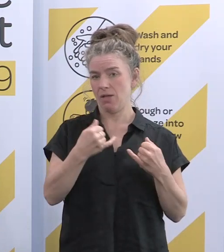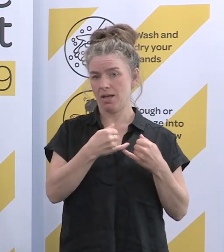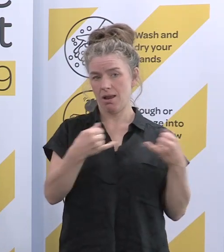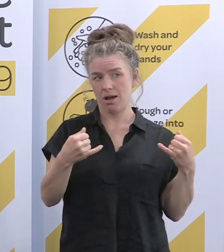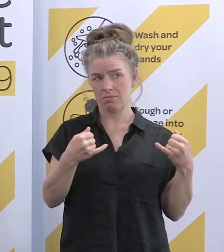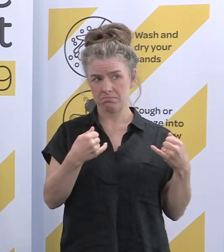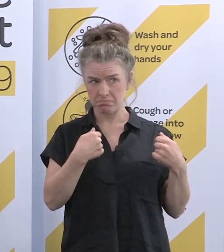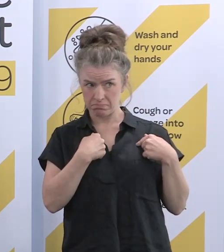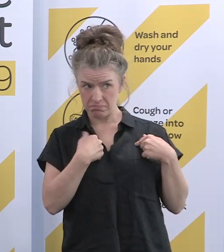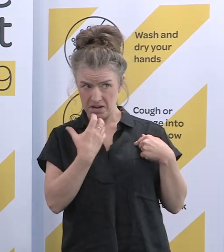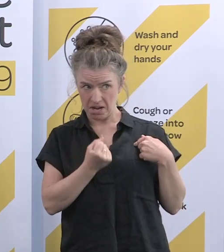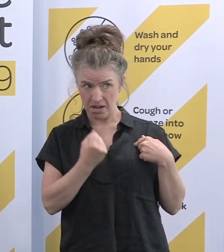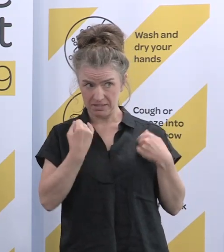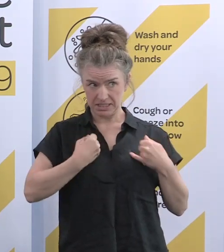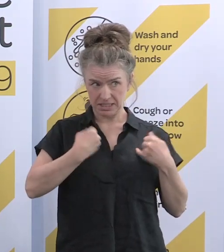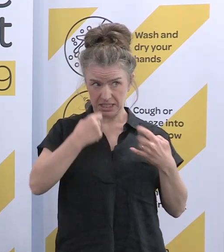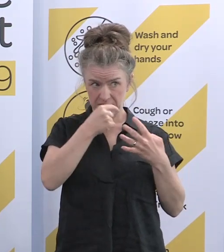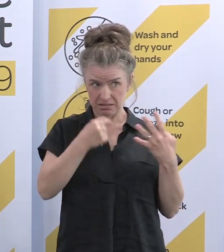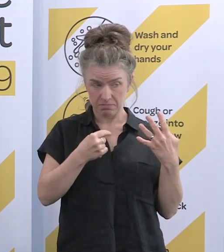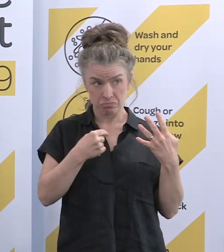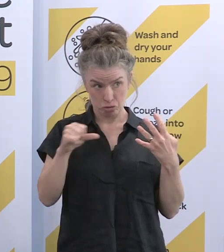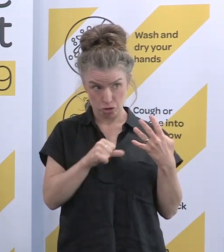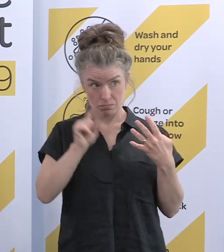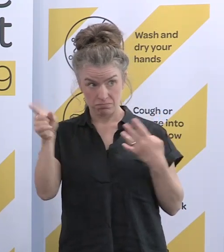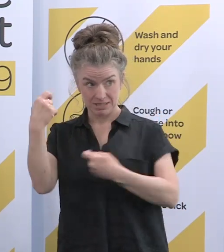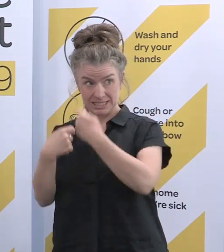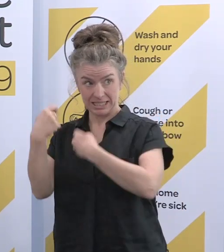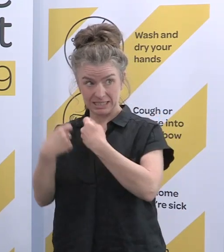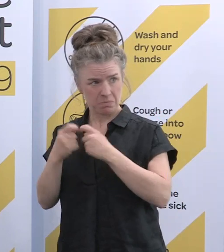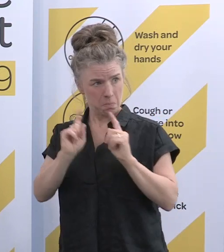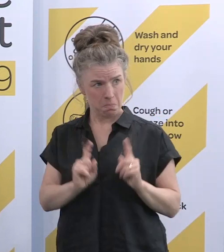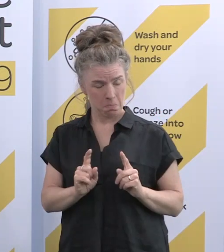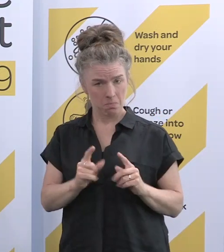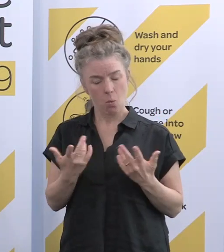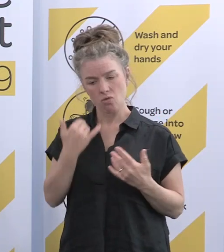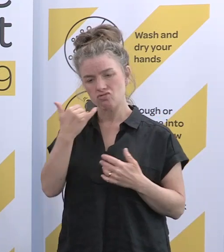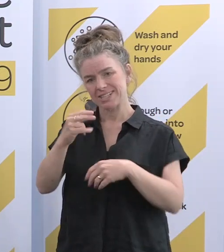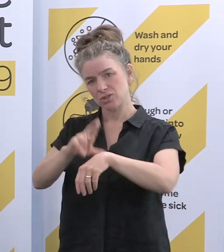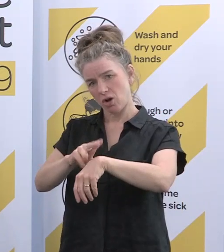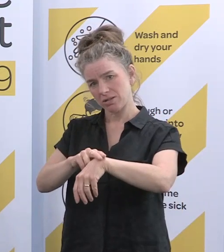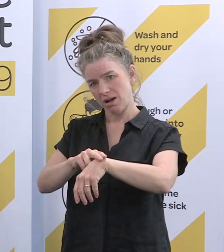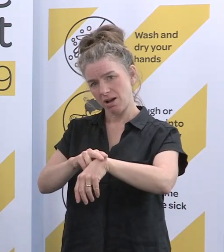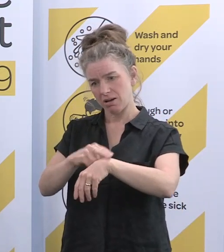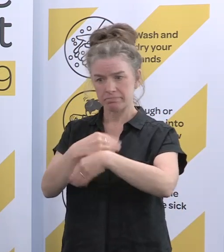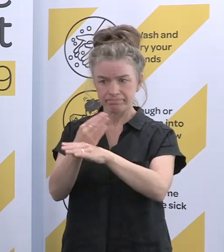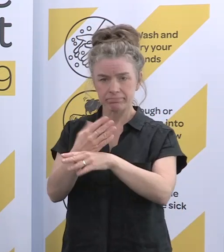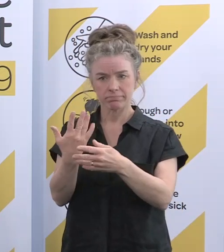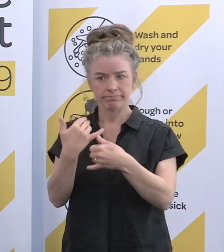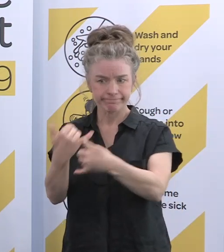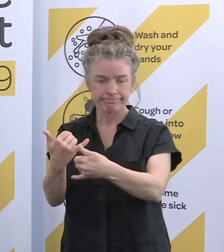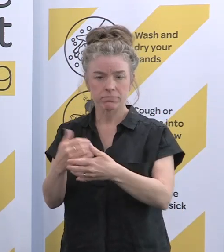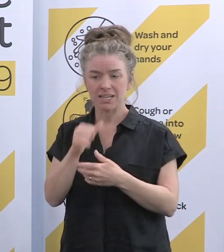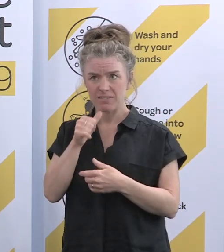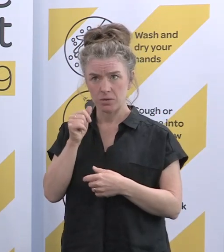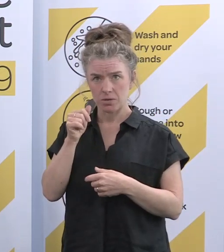advice about whether you think those symptoms require testing. Ring your general practice, or if necessary and you are concerned and you think there is